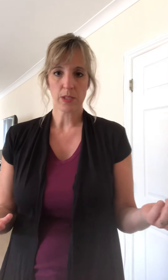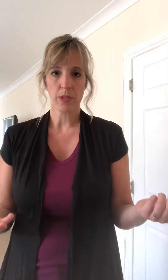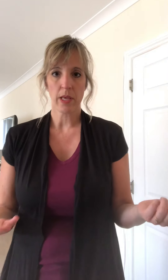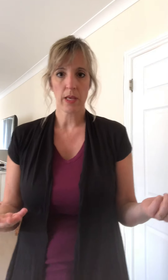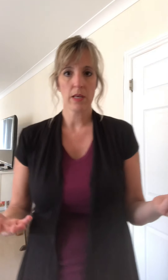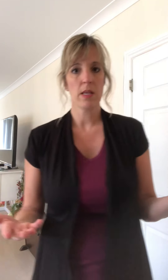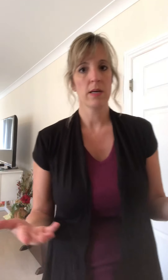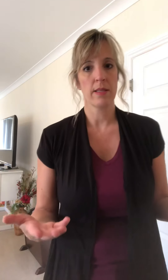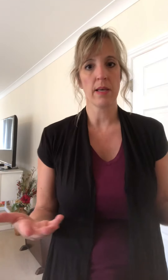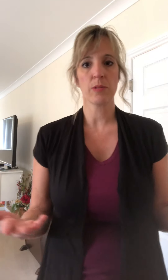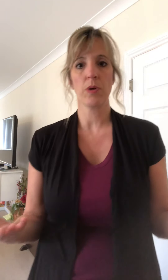what